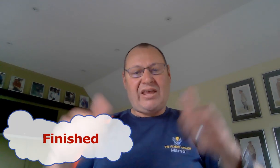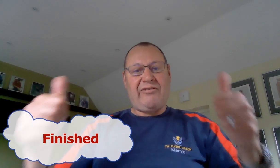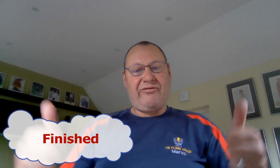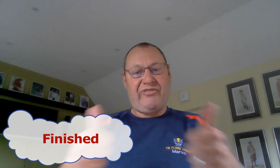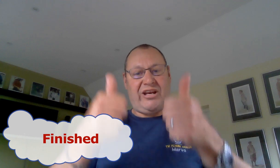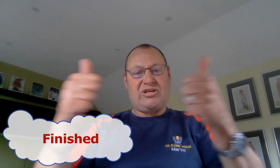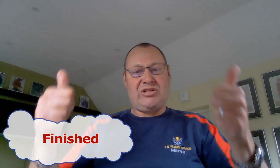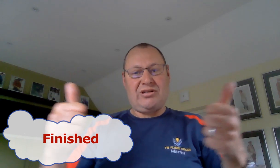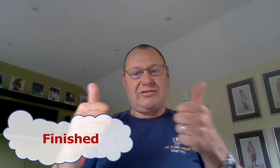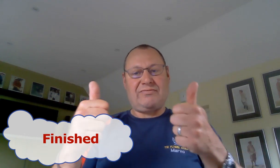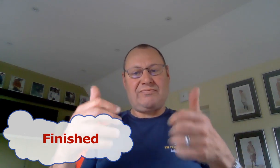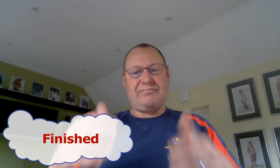Finished.